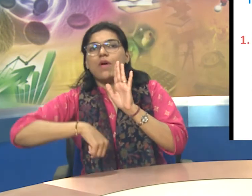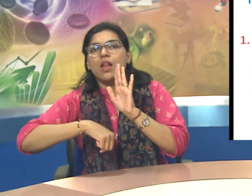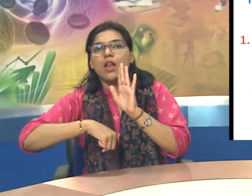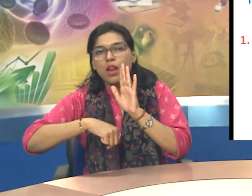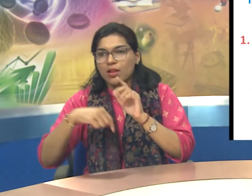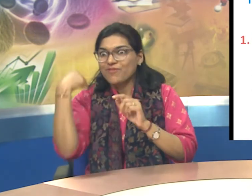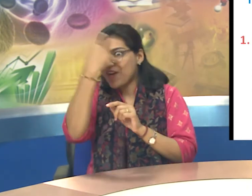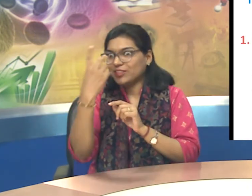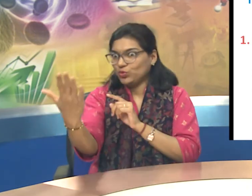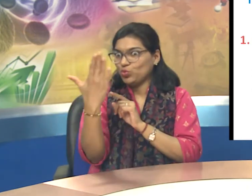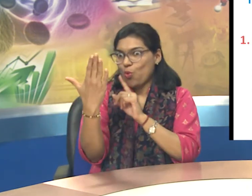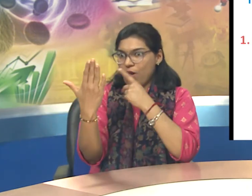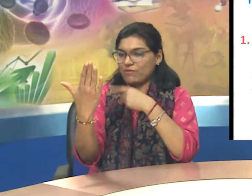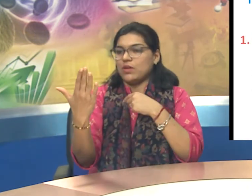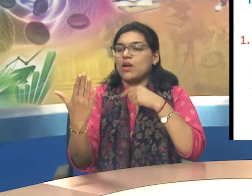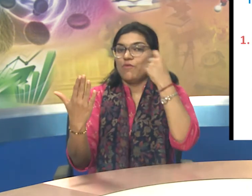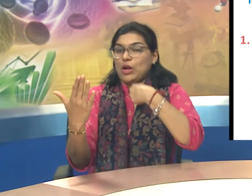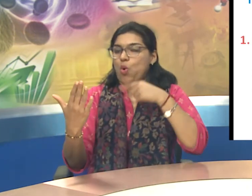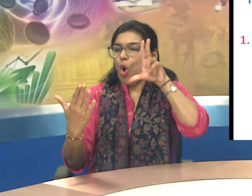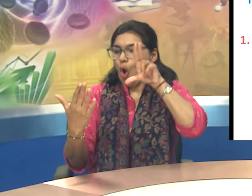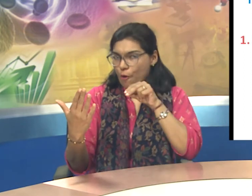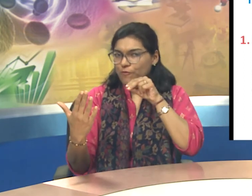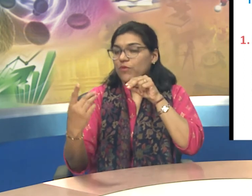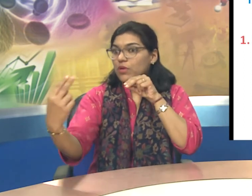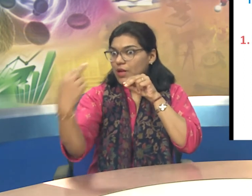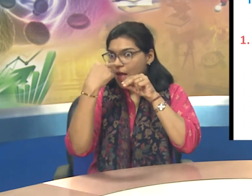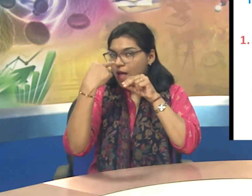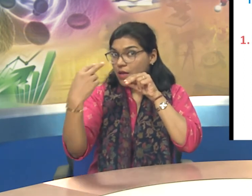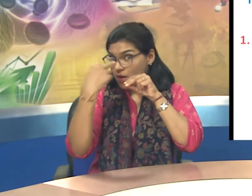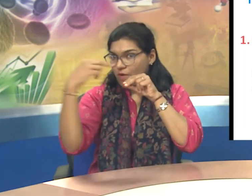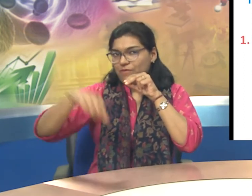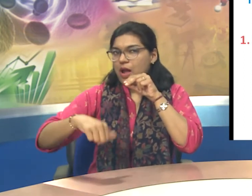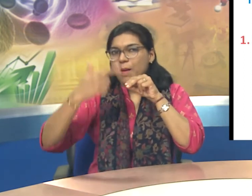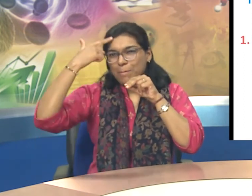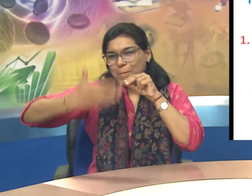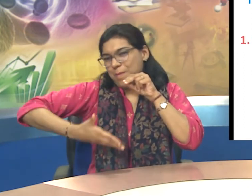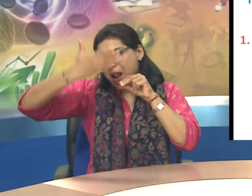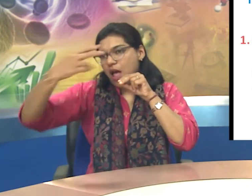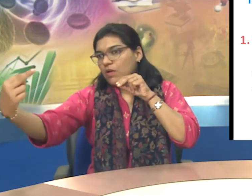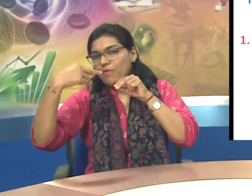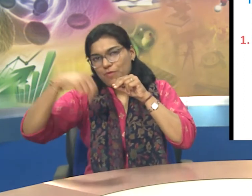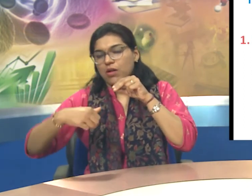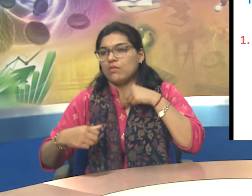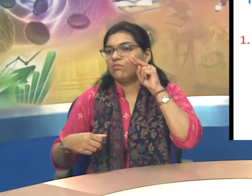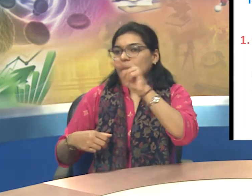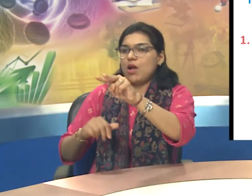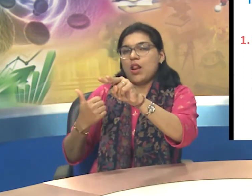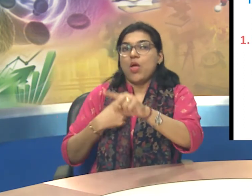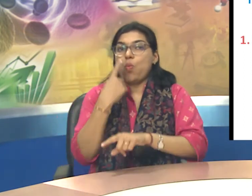this system, the participants can listen to the voice and see the